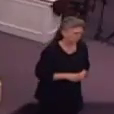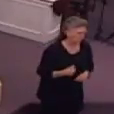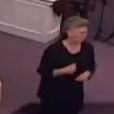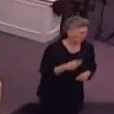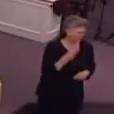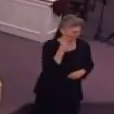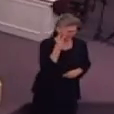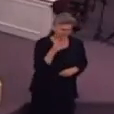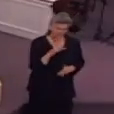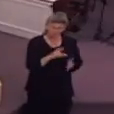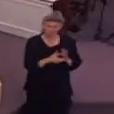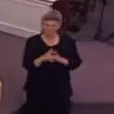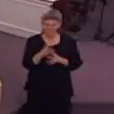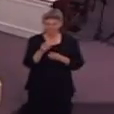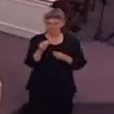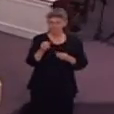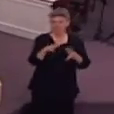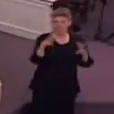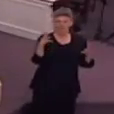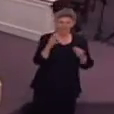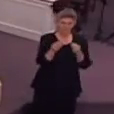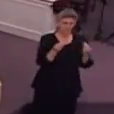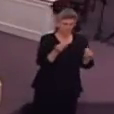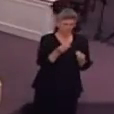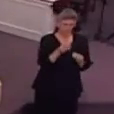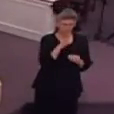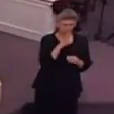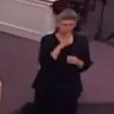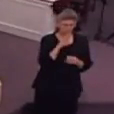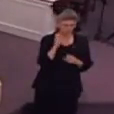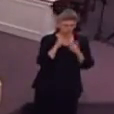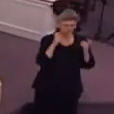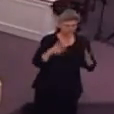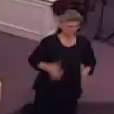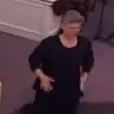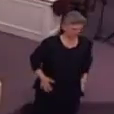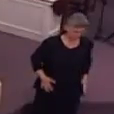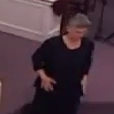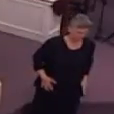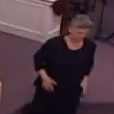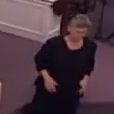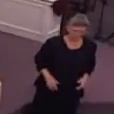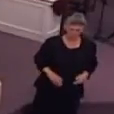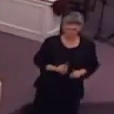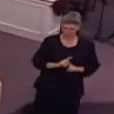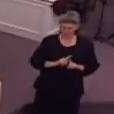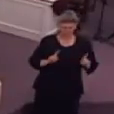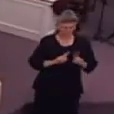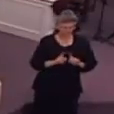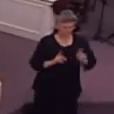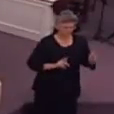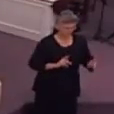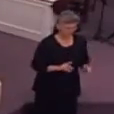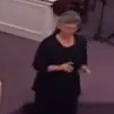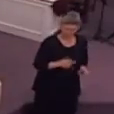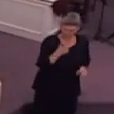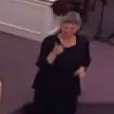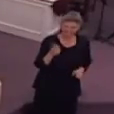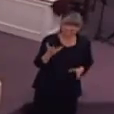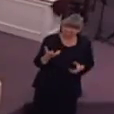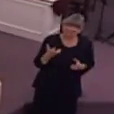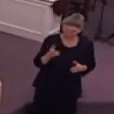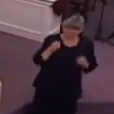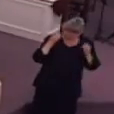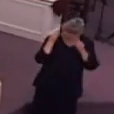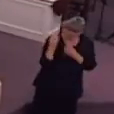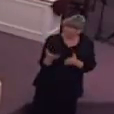find that Jesus spent much of his ministry dealing with sinners and publicans. Amen. He was dealing with people from all walks of life because he's wanting them